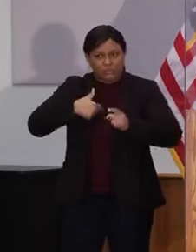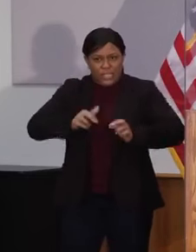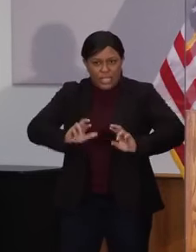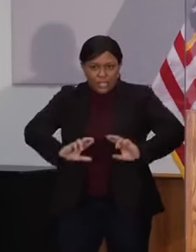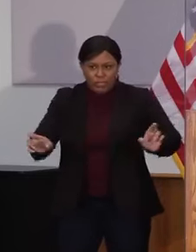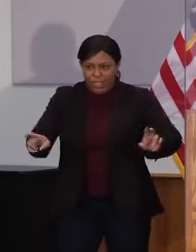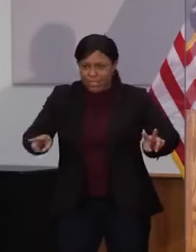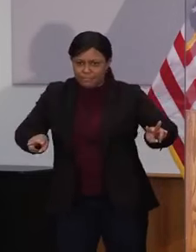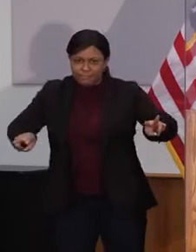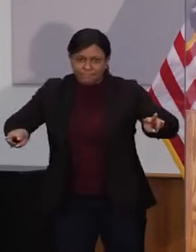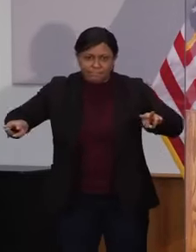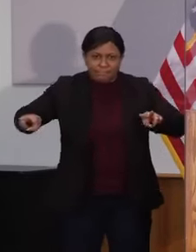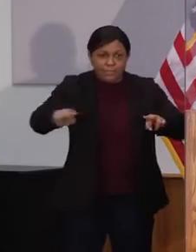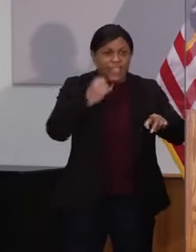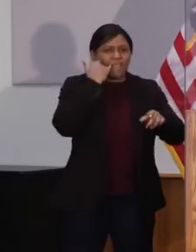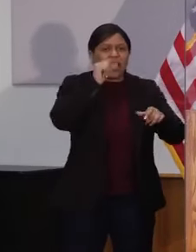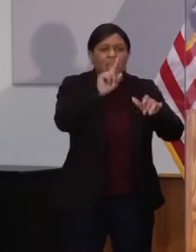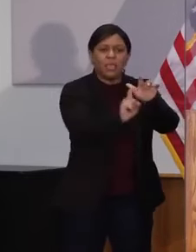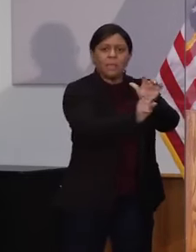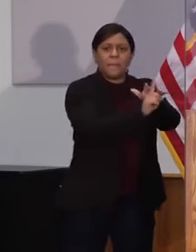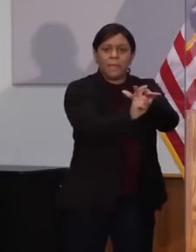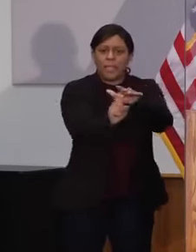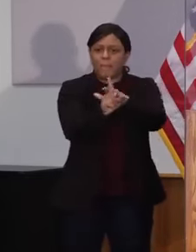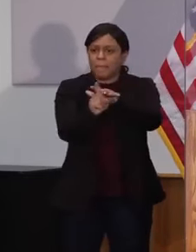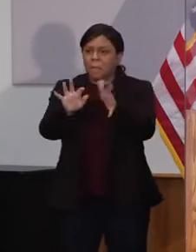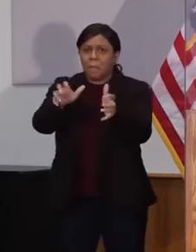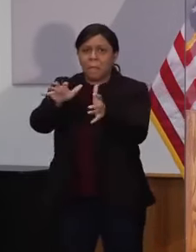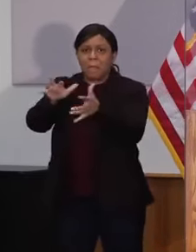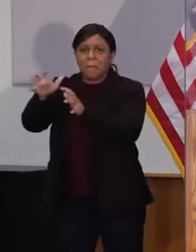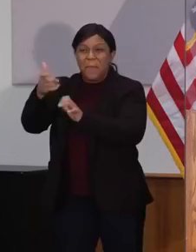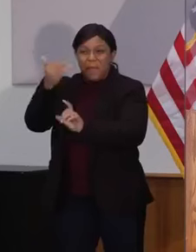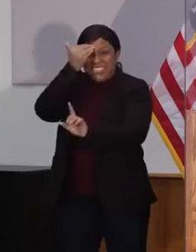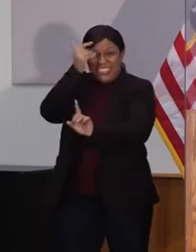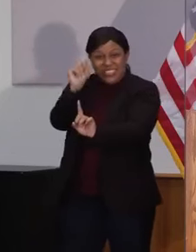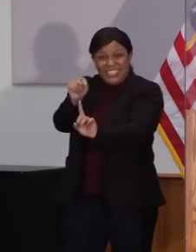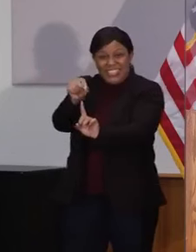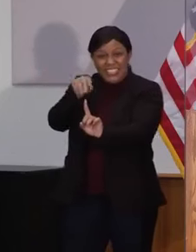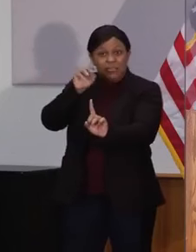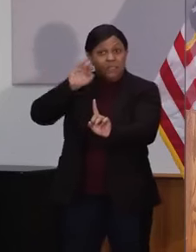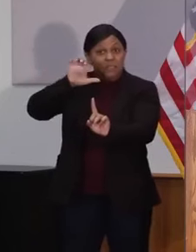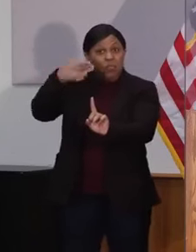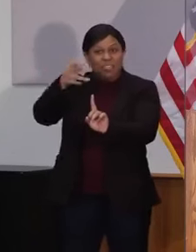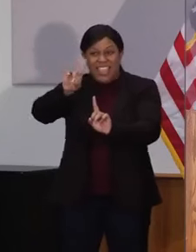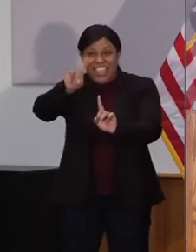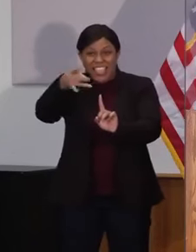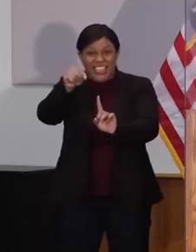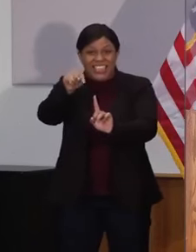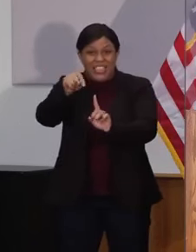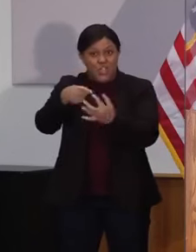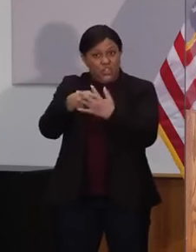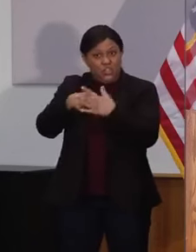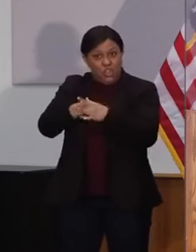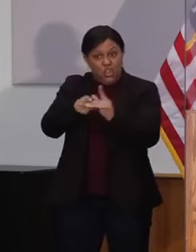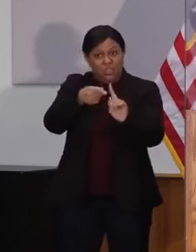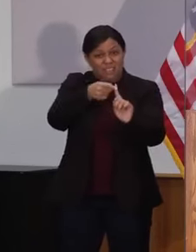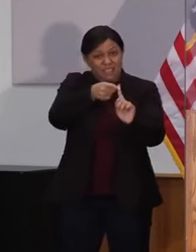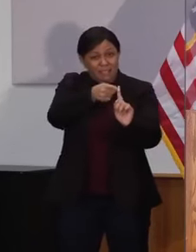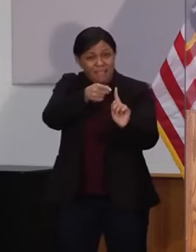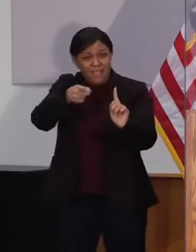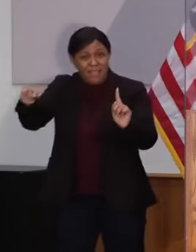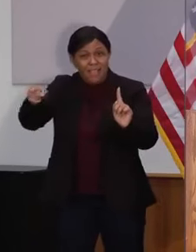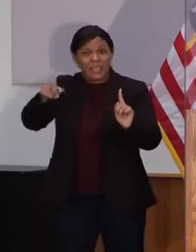whatever comes on March 8th when the trial of Chauvin begins. My